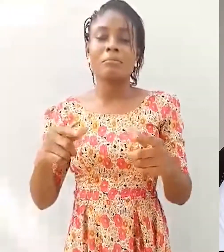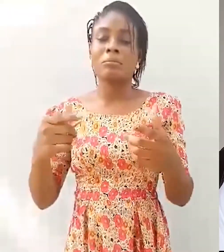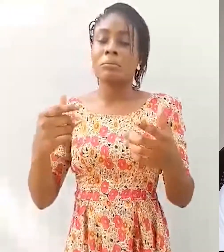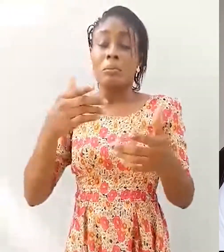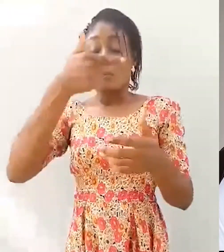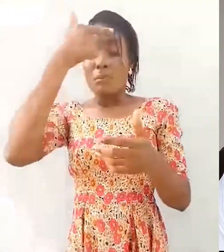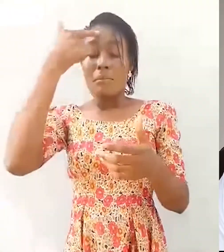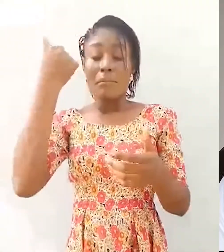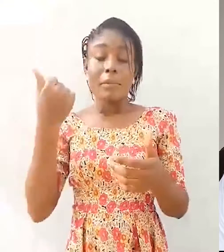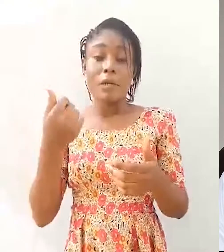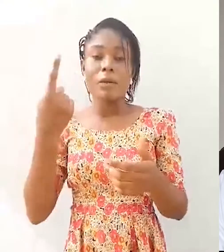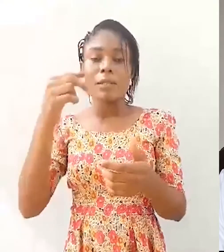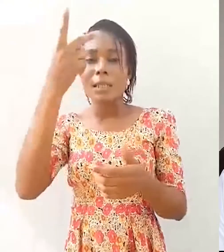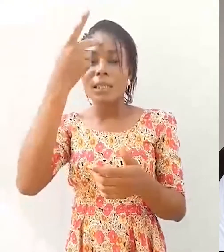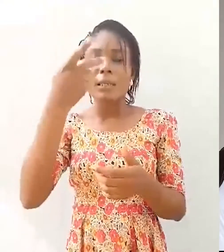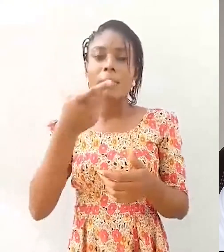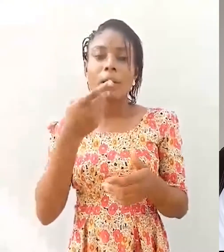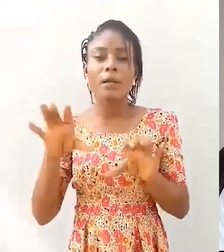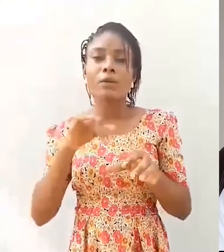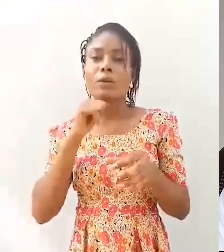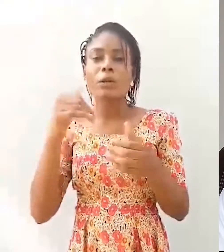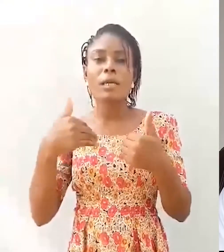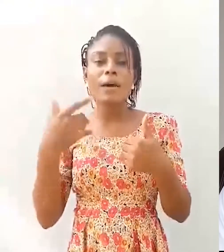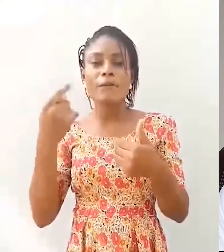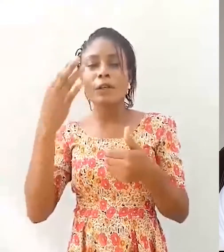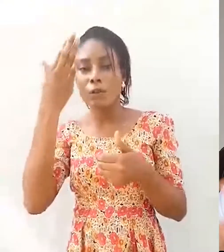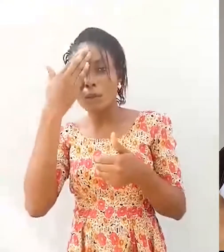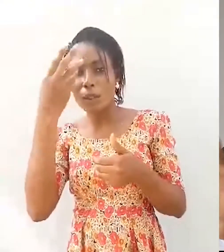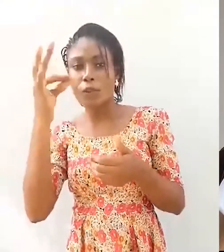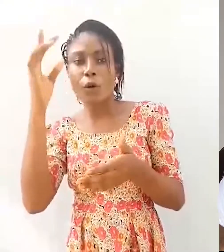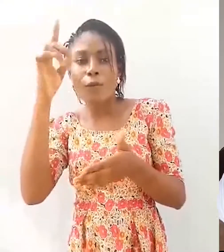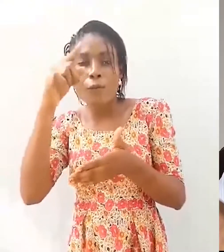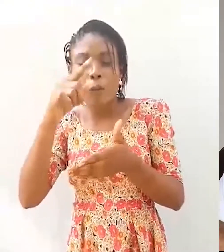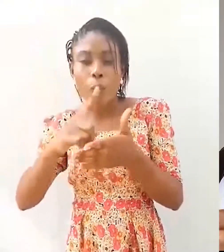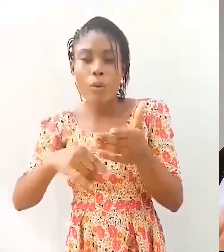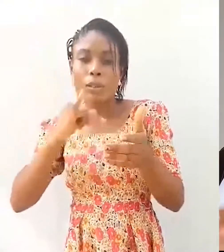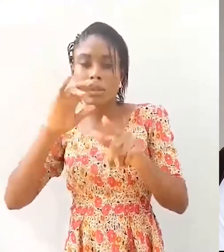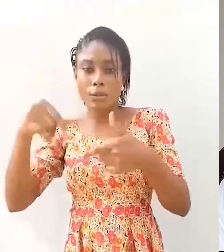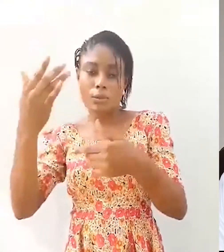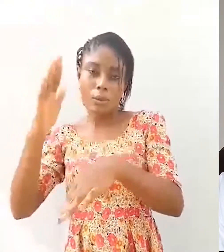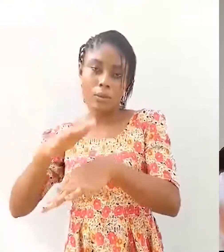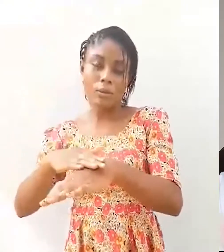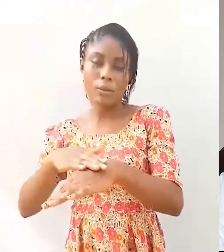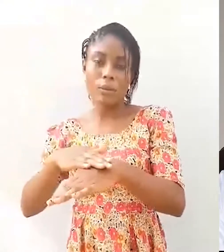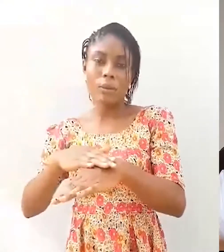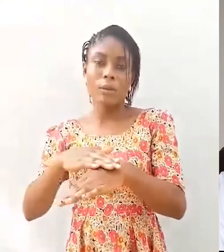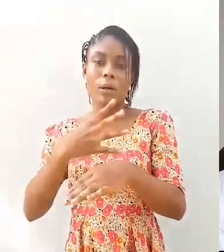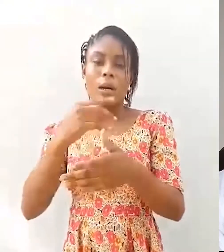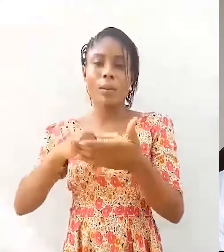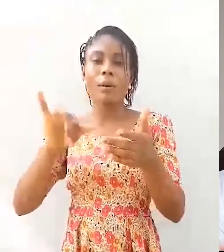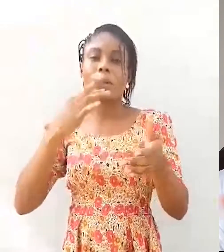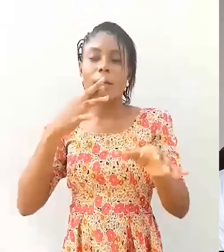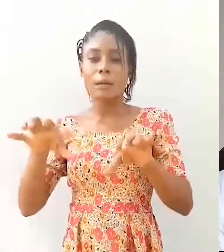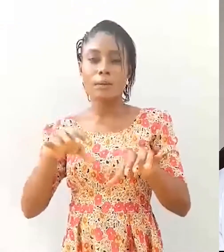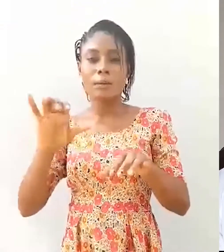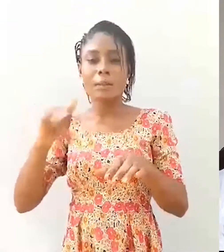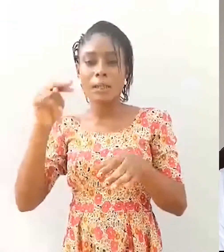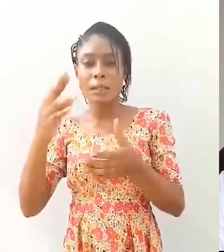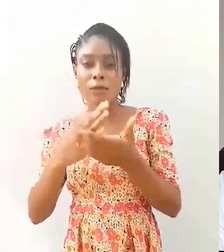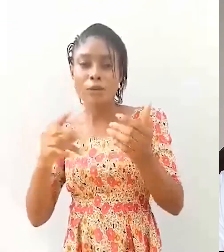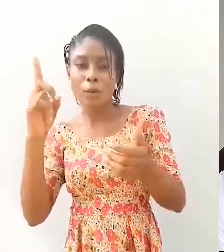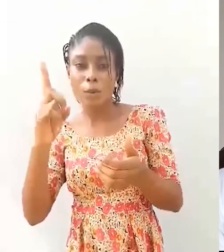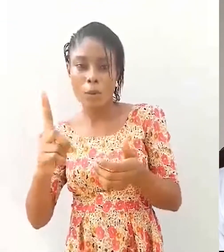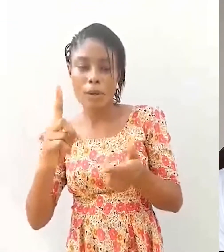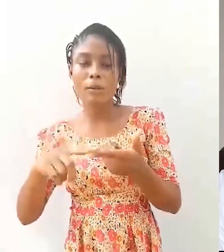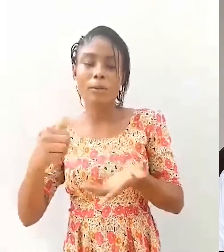of what is going on and what they're doing. They need someone to help them out. They need someone to direct them,